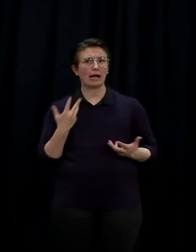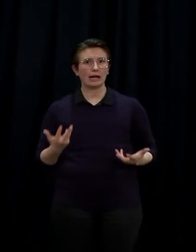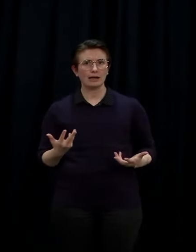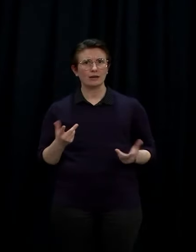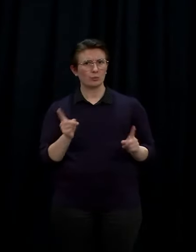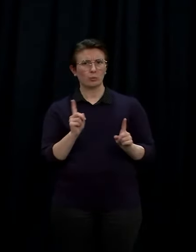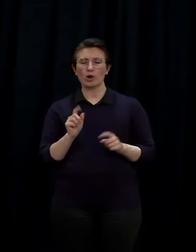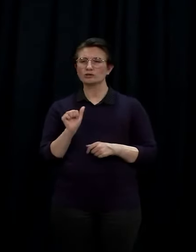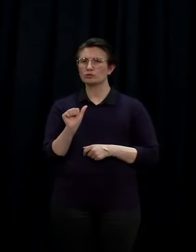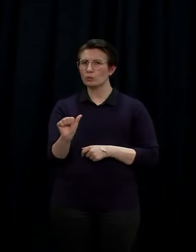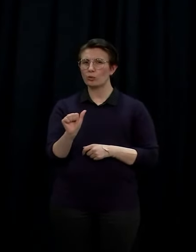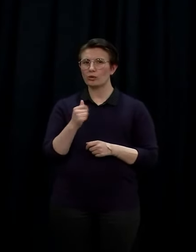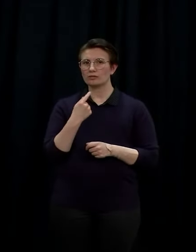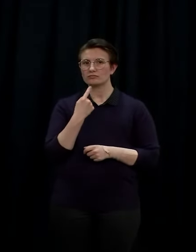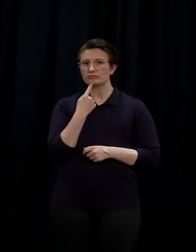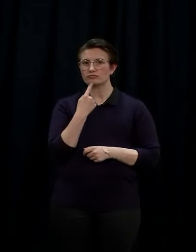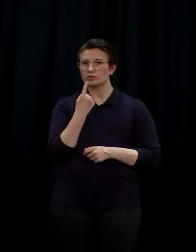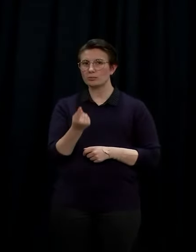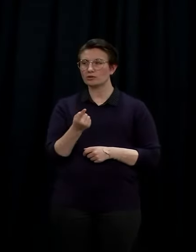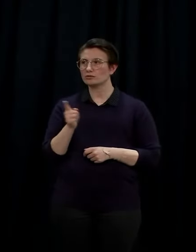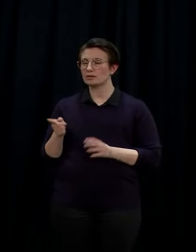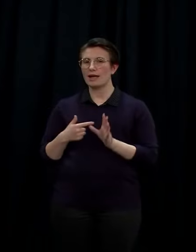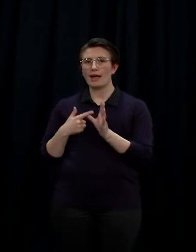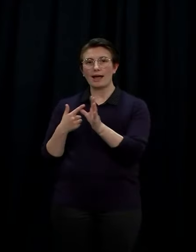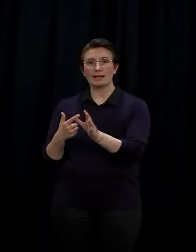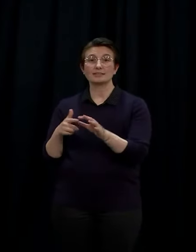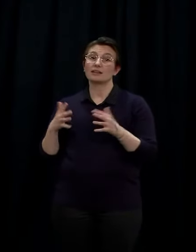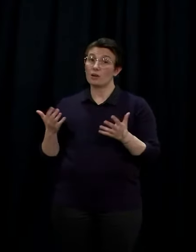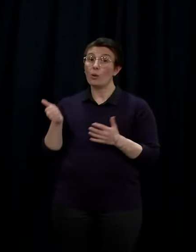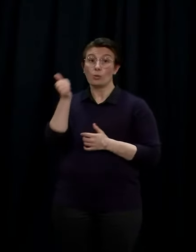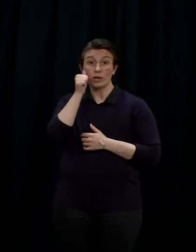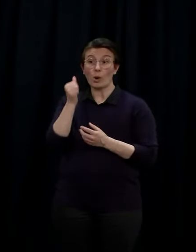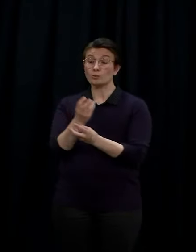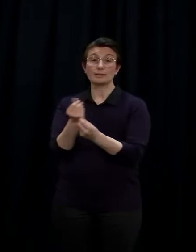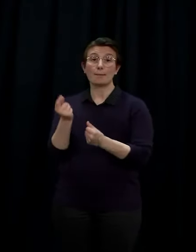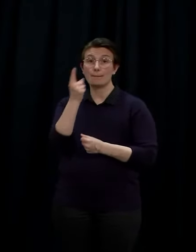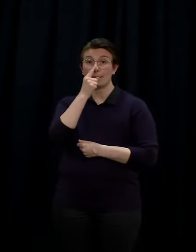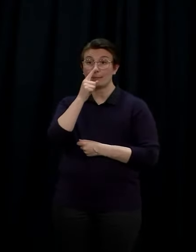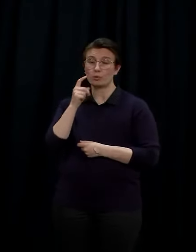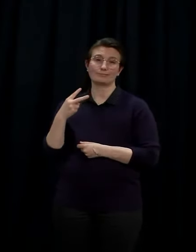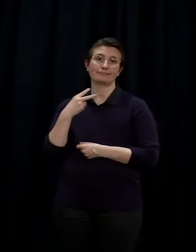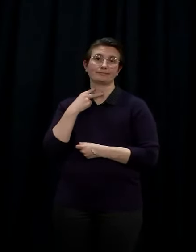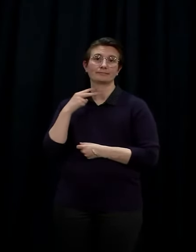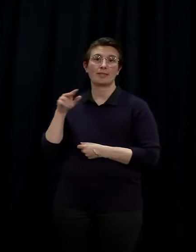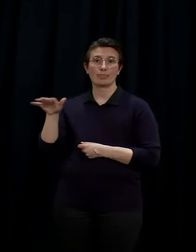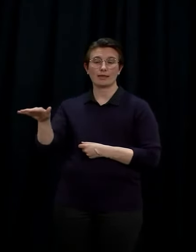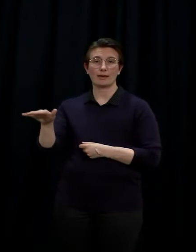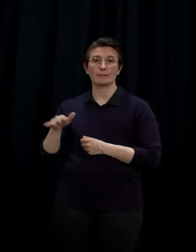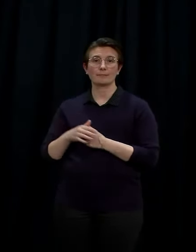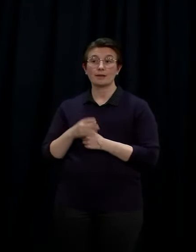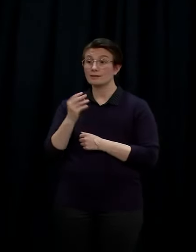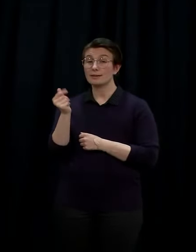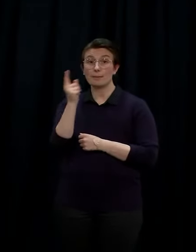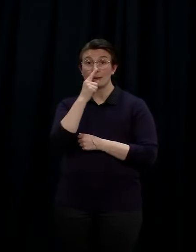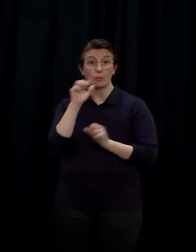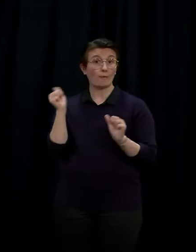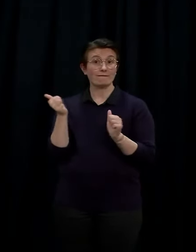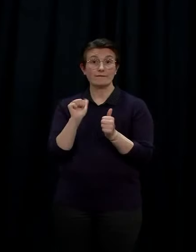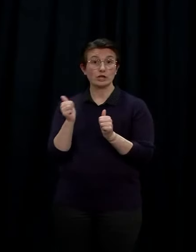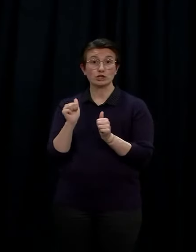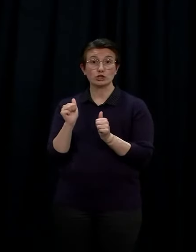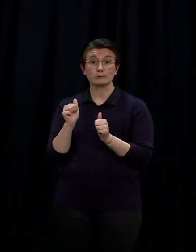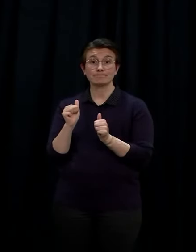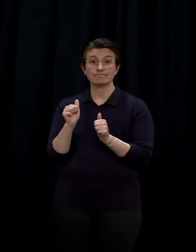have taken out. So we do know that there will be people for whom they may have had a visa issued or the ability to travel into